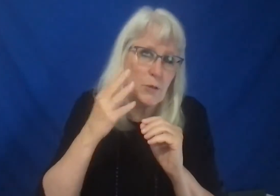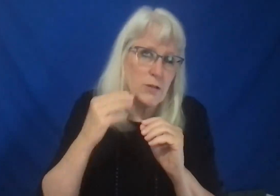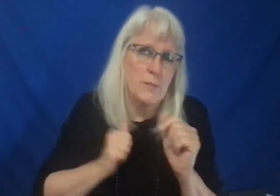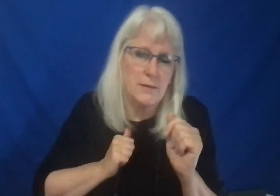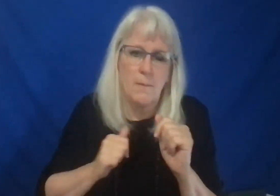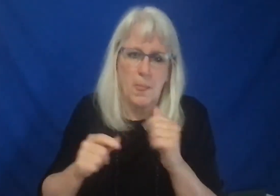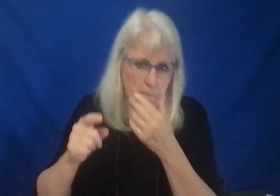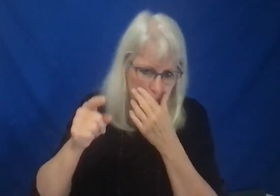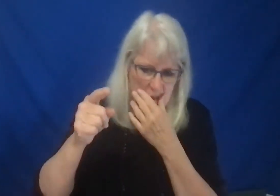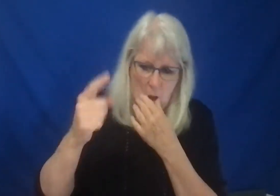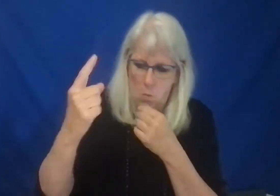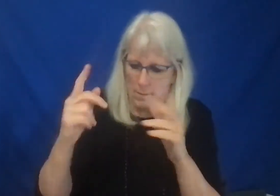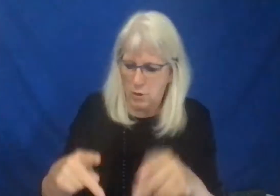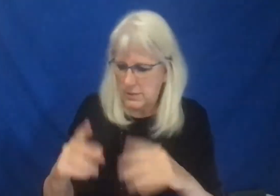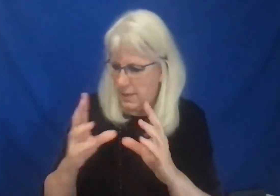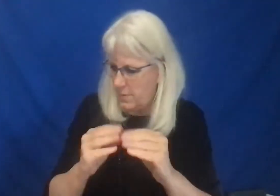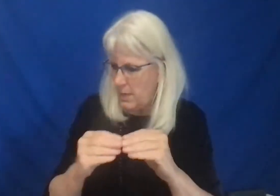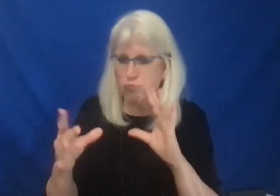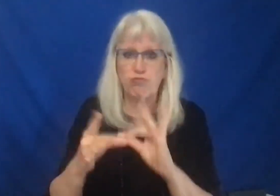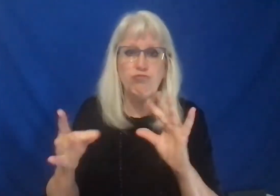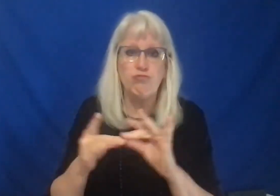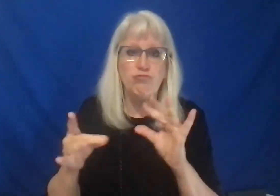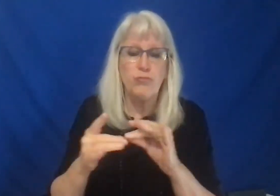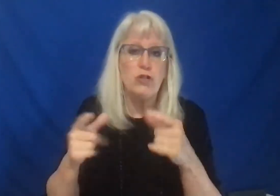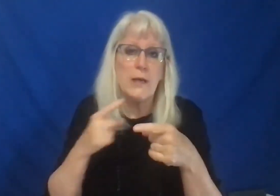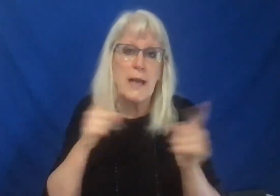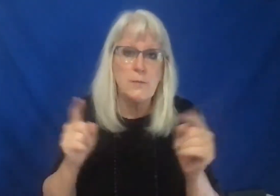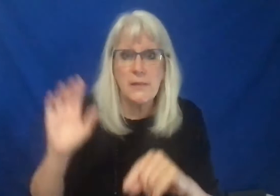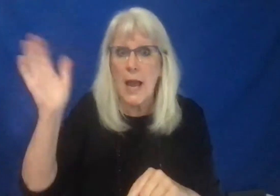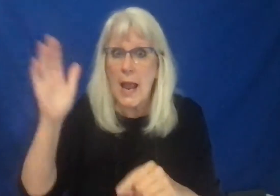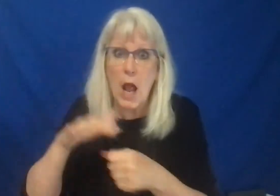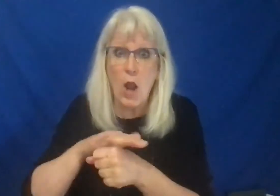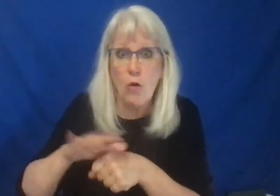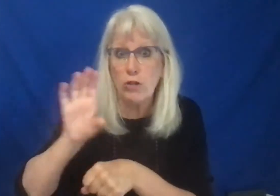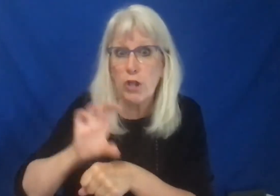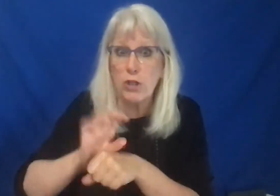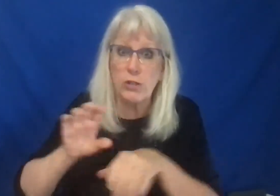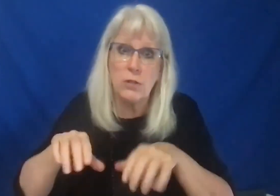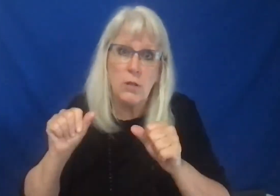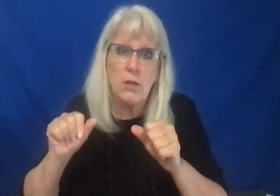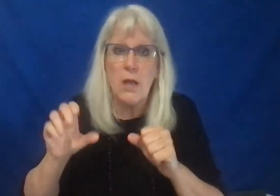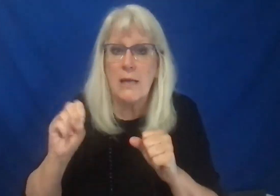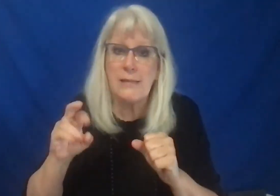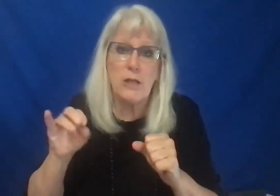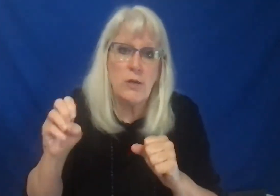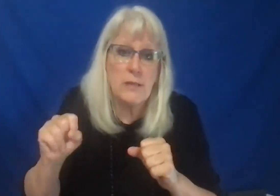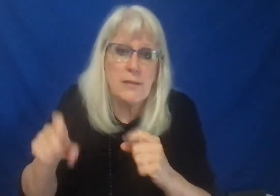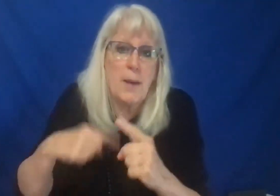was someone at a meeting who spoke up during the announcements and said, hey, a local church is doing a series on recovery,